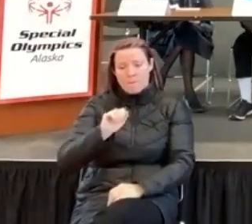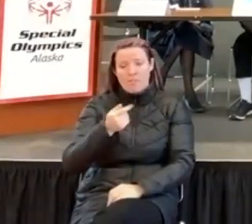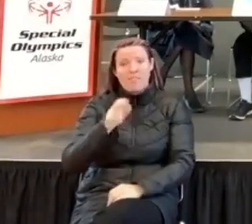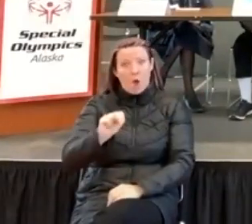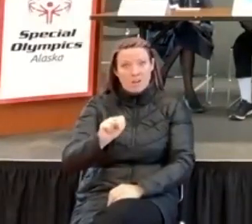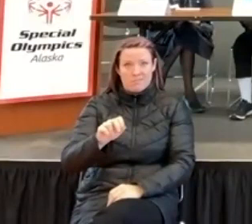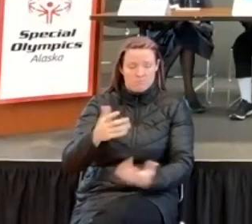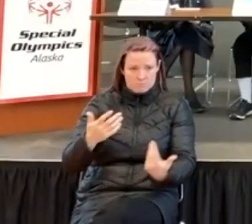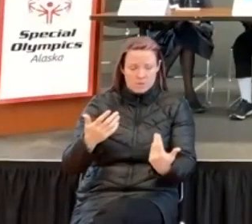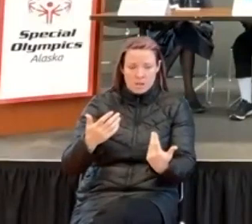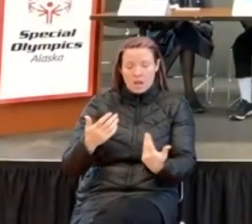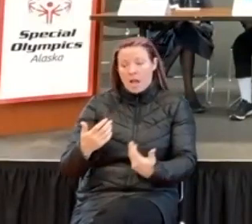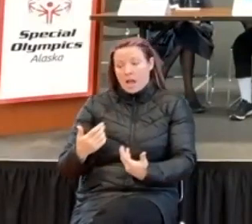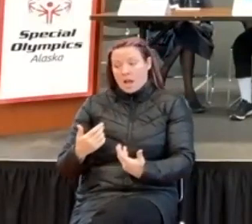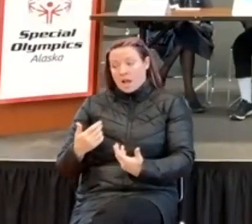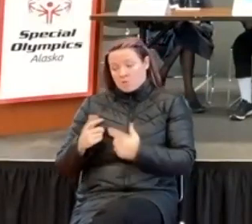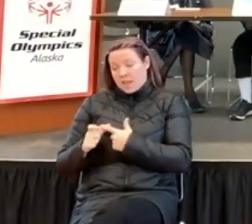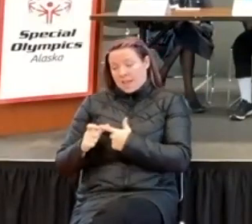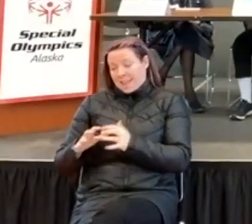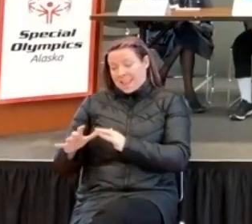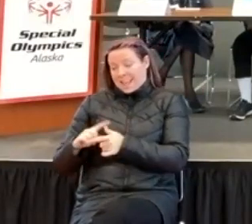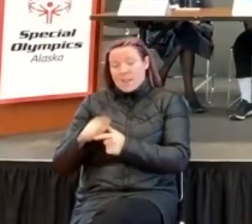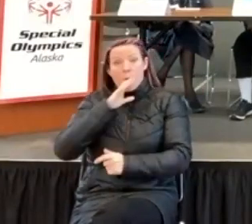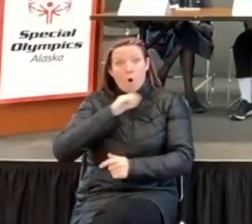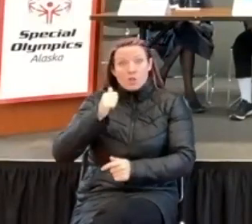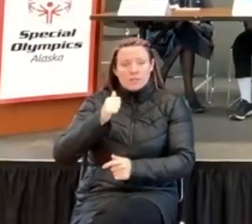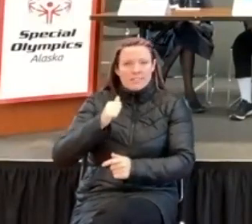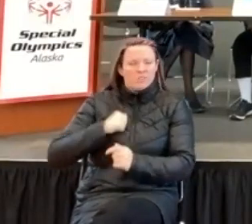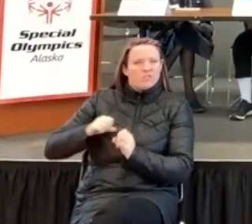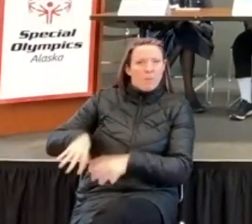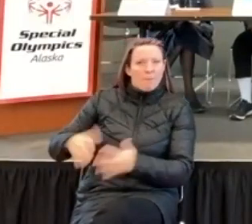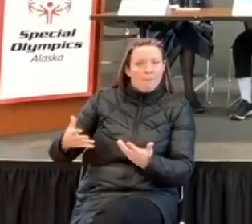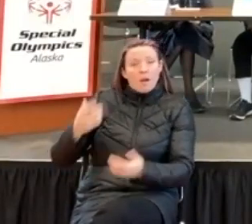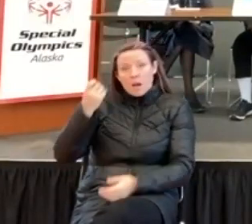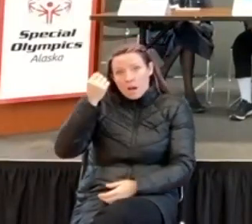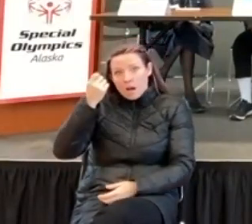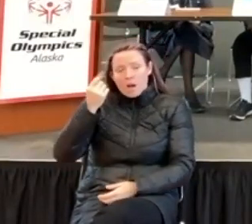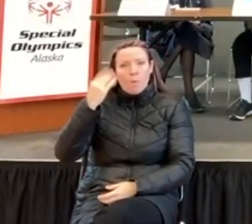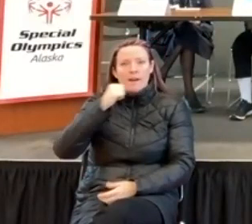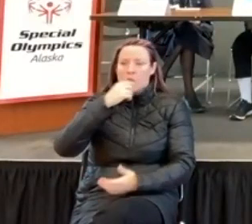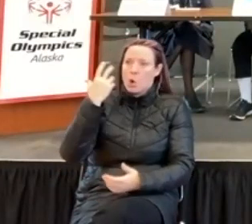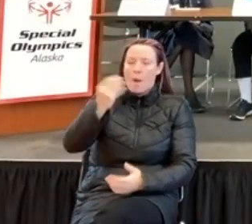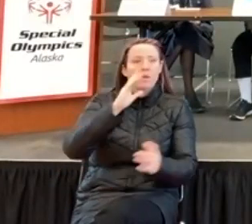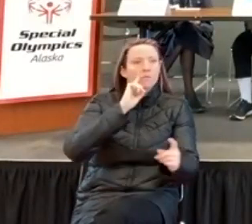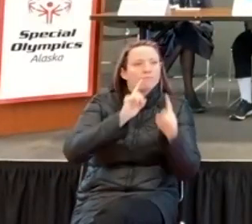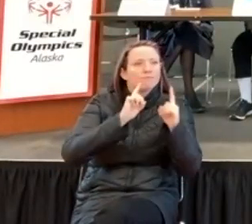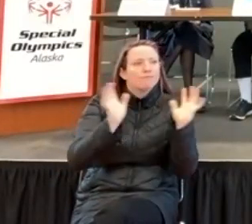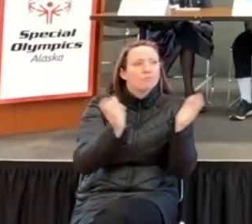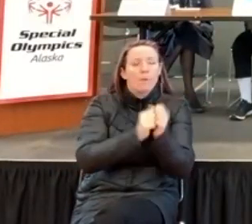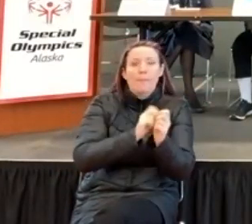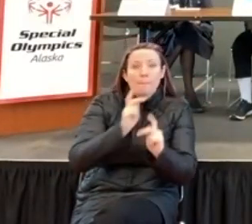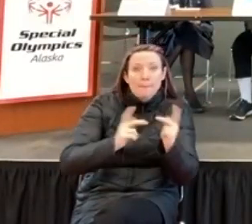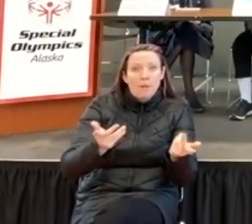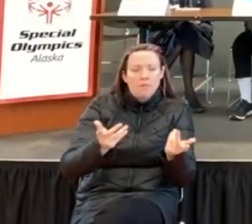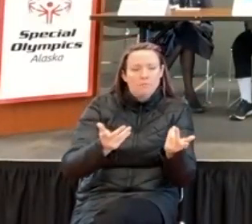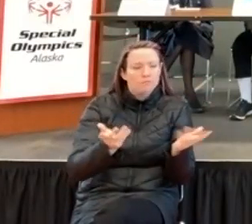me to transition as I get older. But another life hack is to go out and communicate with people. I